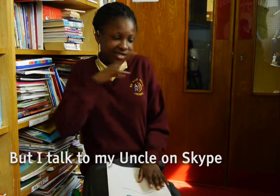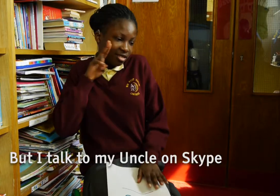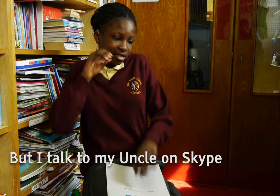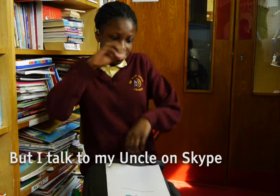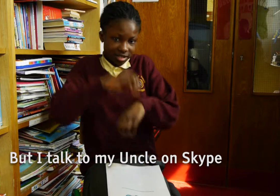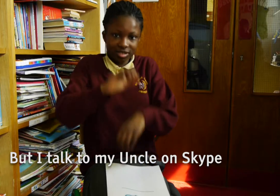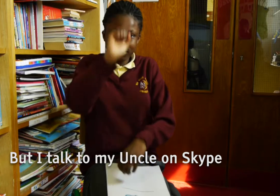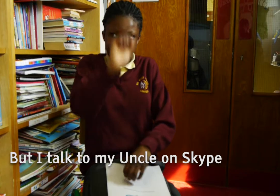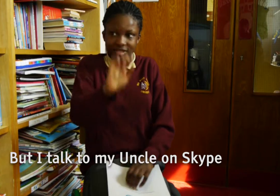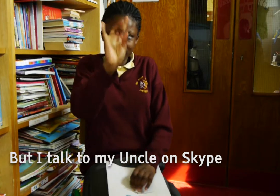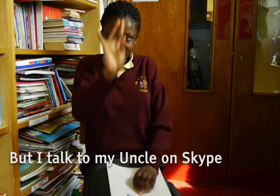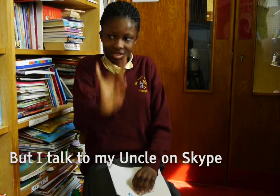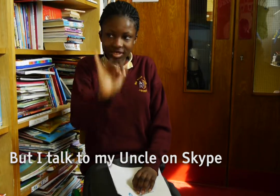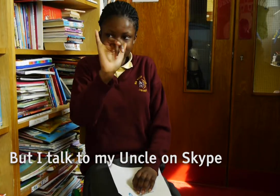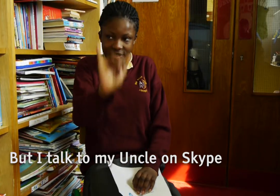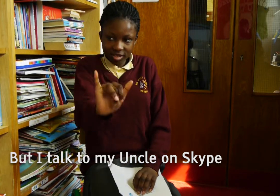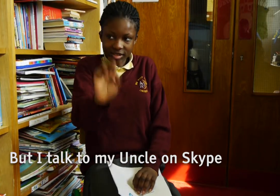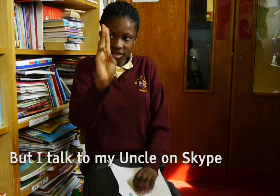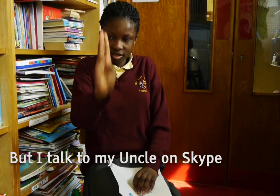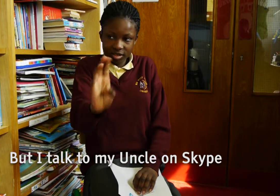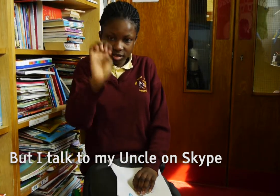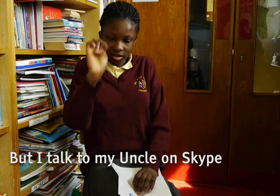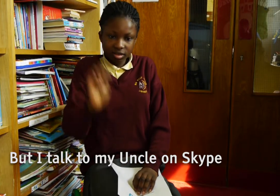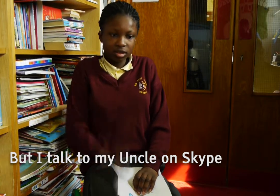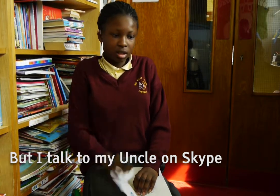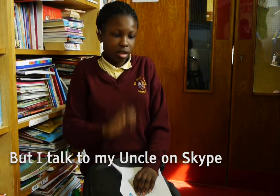But I talk to my uncle on Skype.